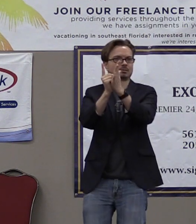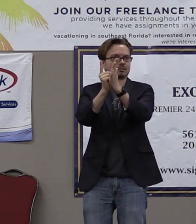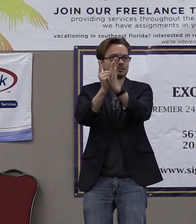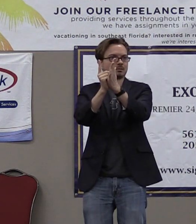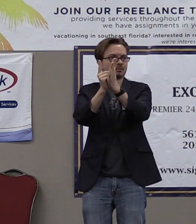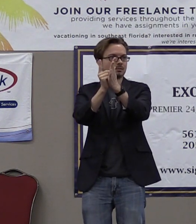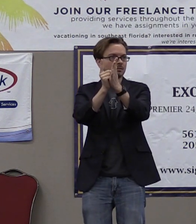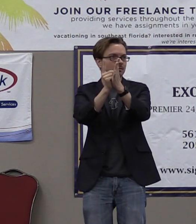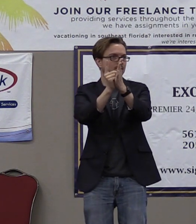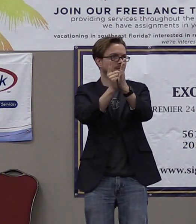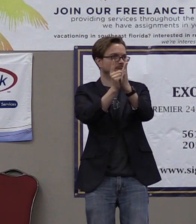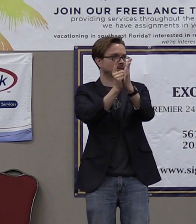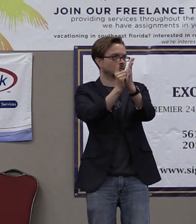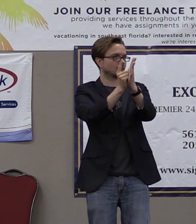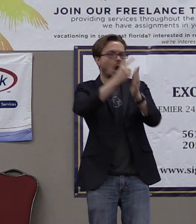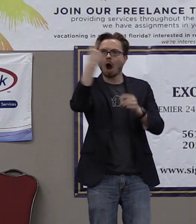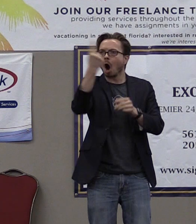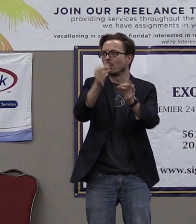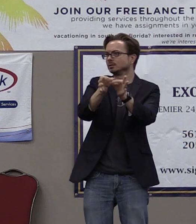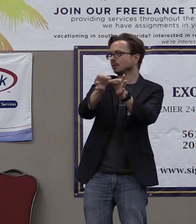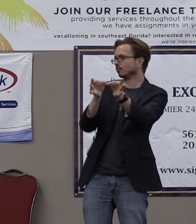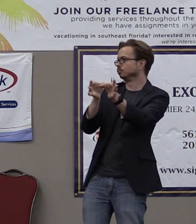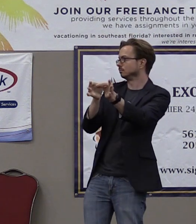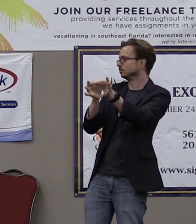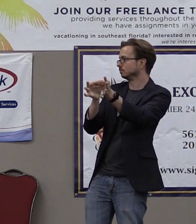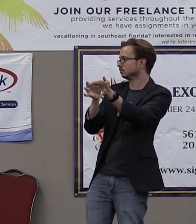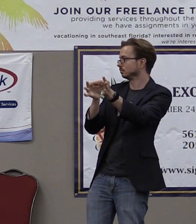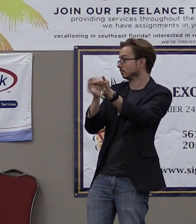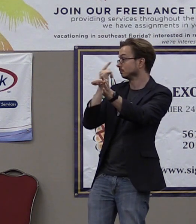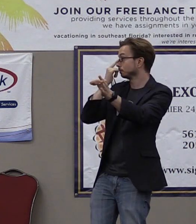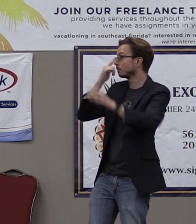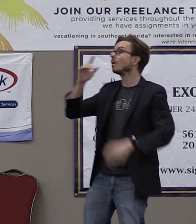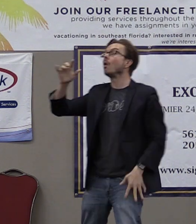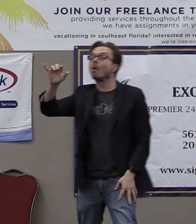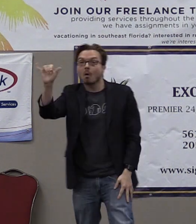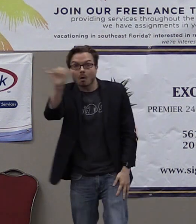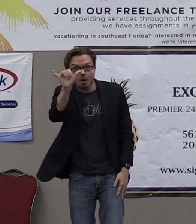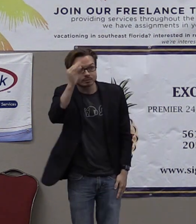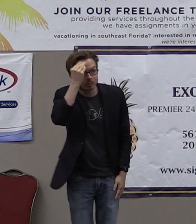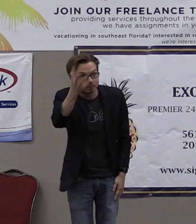seen everything in that exact moment. There's always a delay.